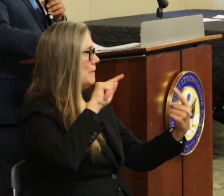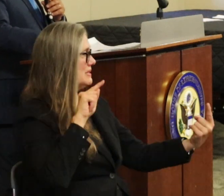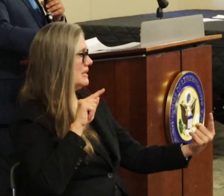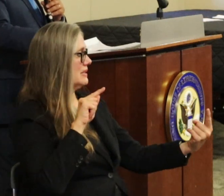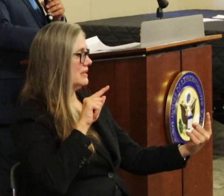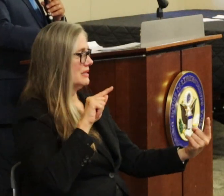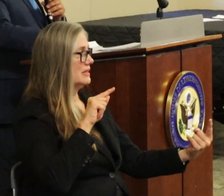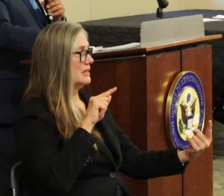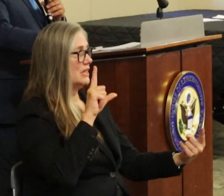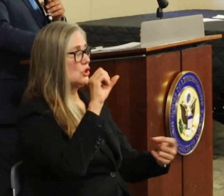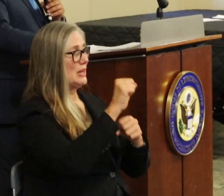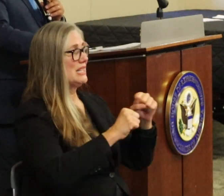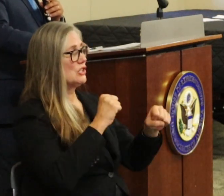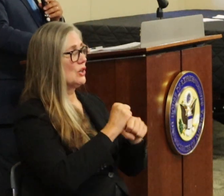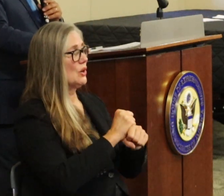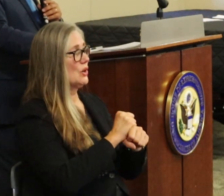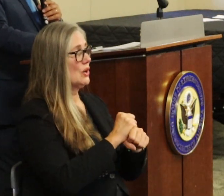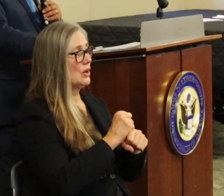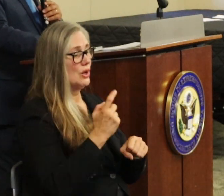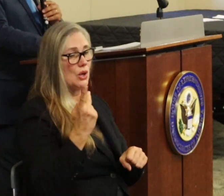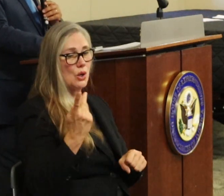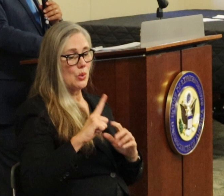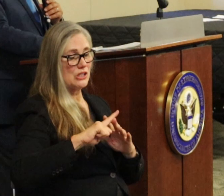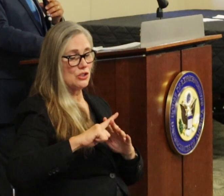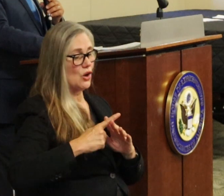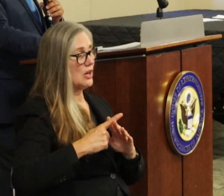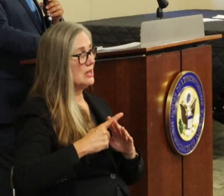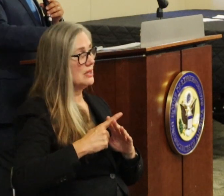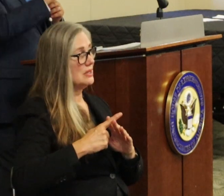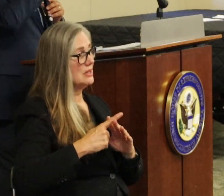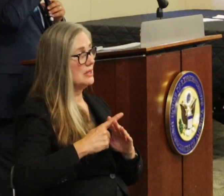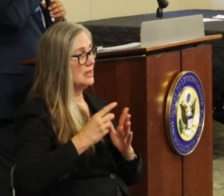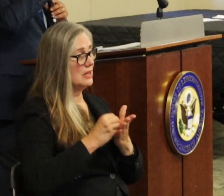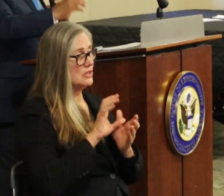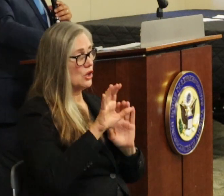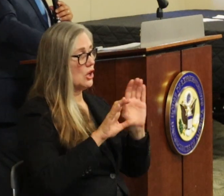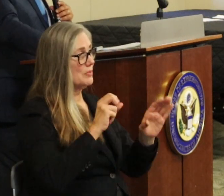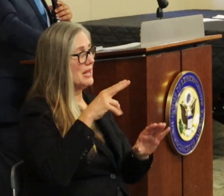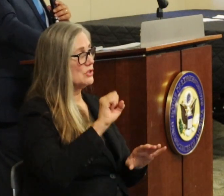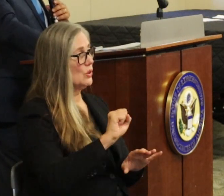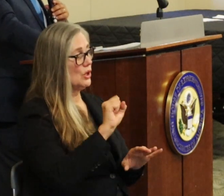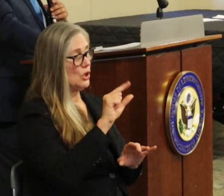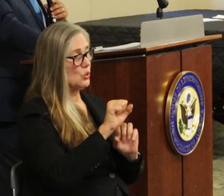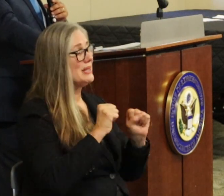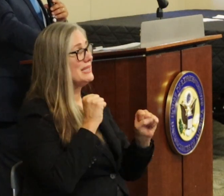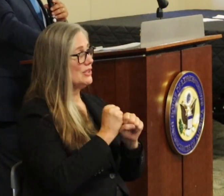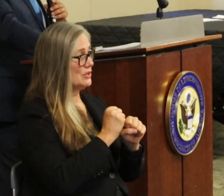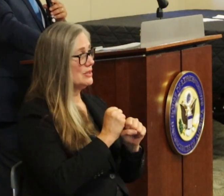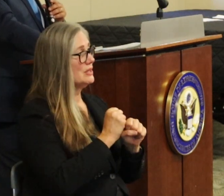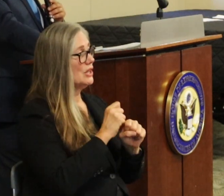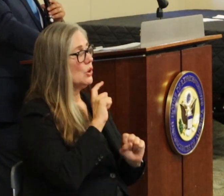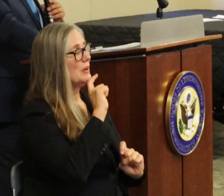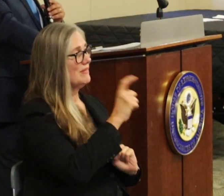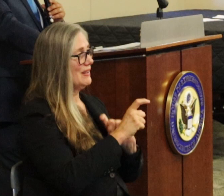20 years ago, another classmate and I started a scholarship at our high school. And we've been 20 years in a row, we